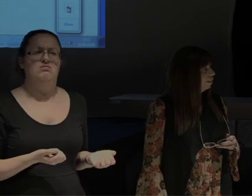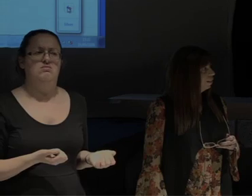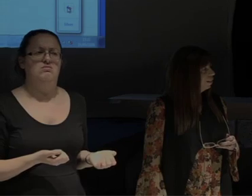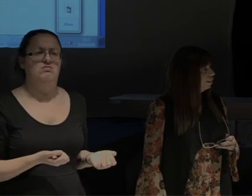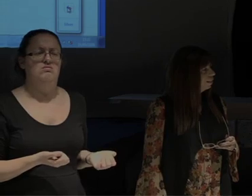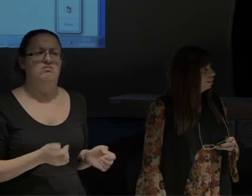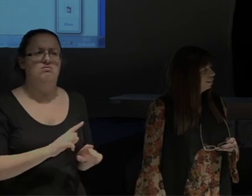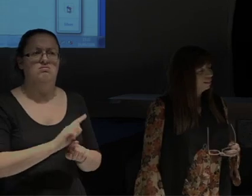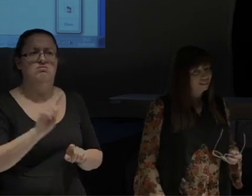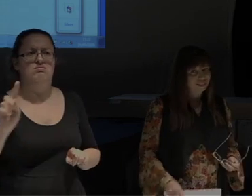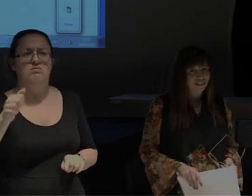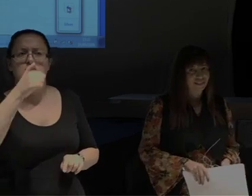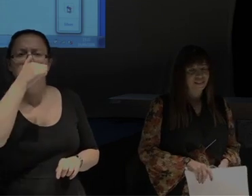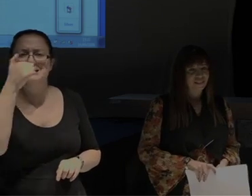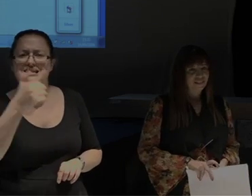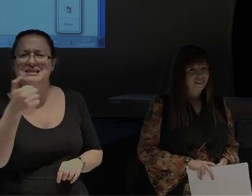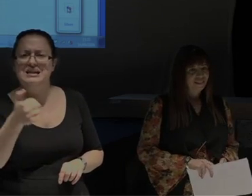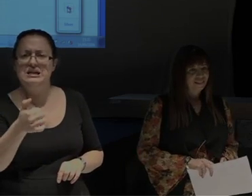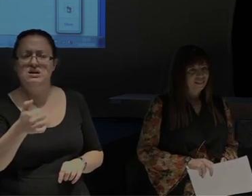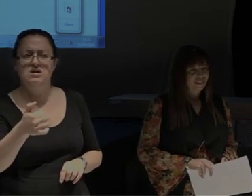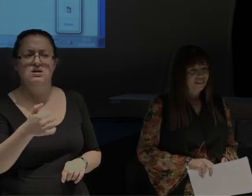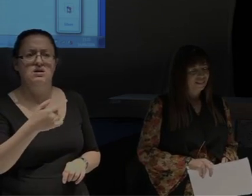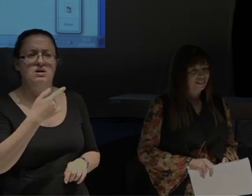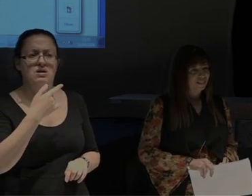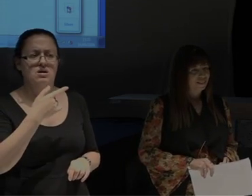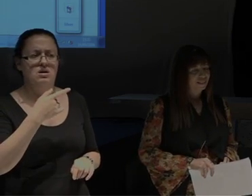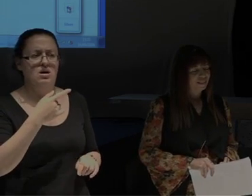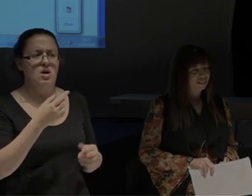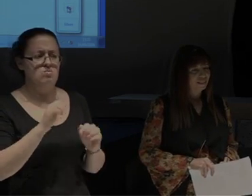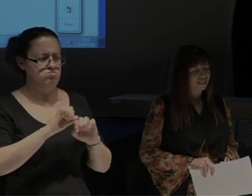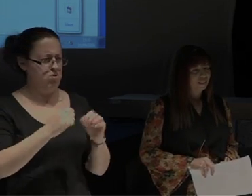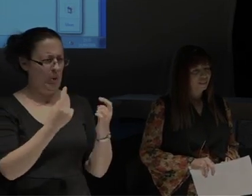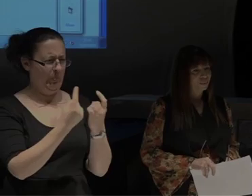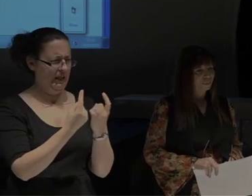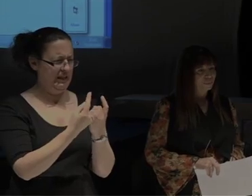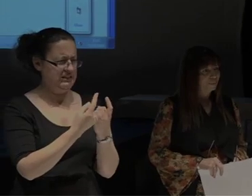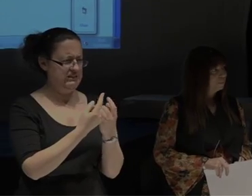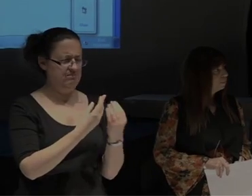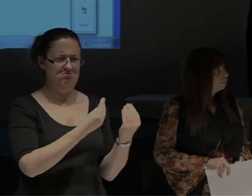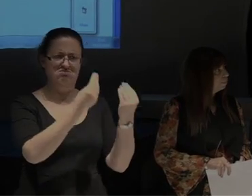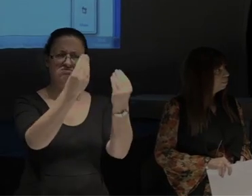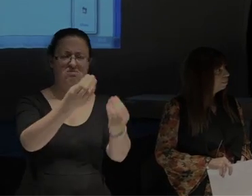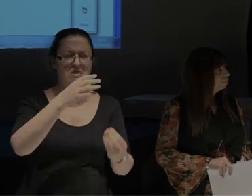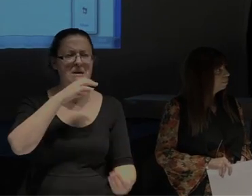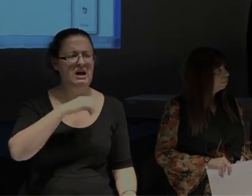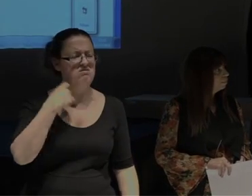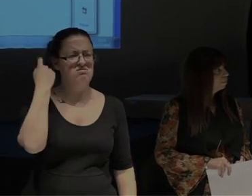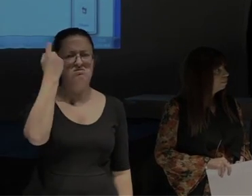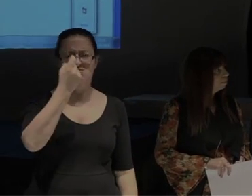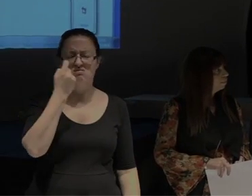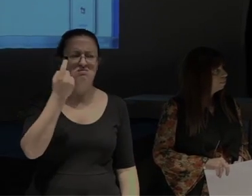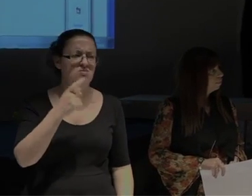about 16, I kept seeing people bringing broken pieces of stuff to this man, and I wondered what that was all